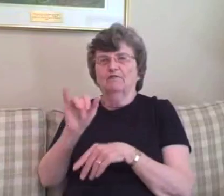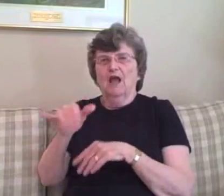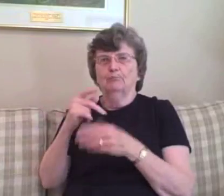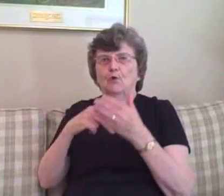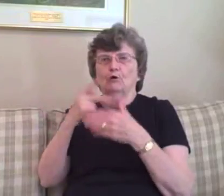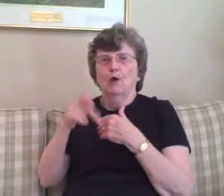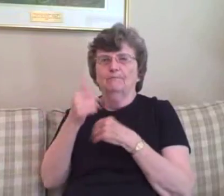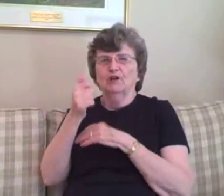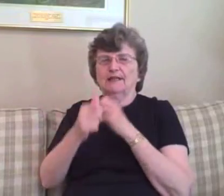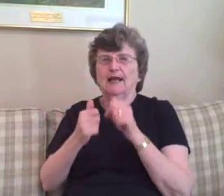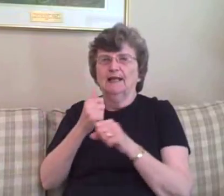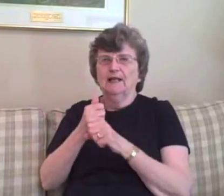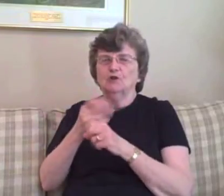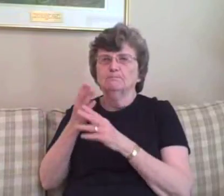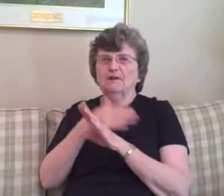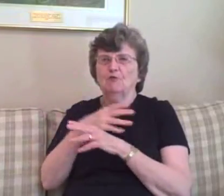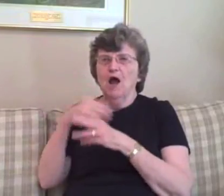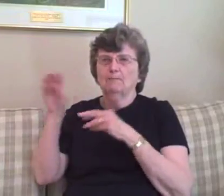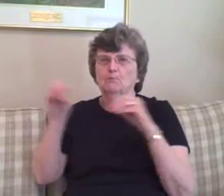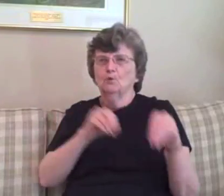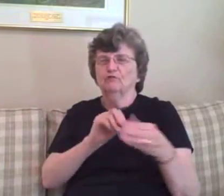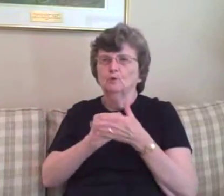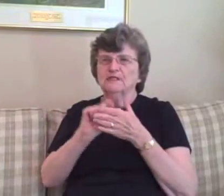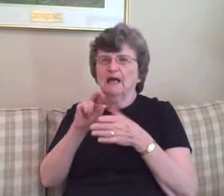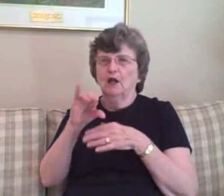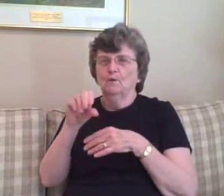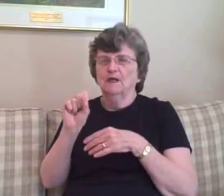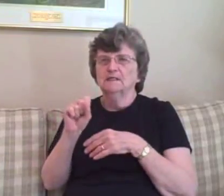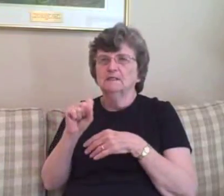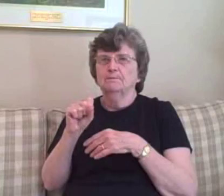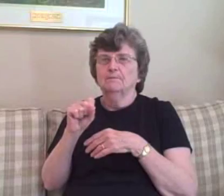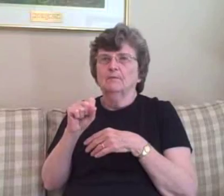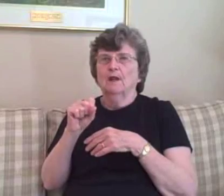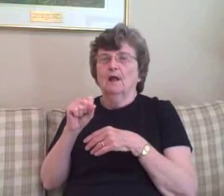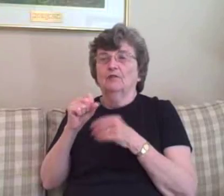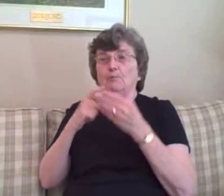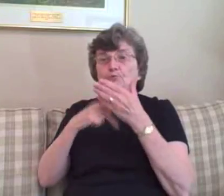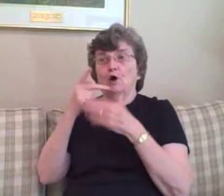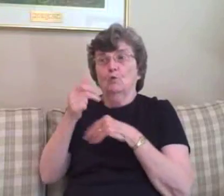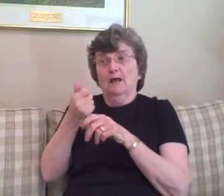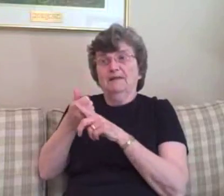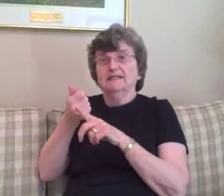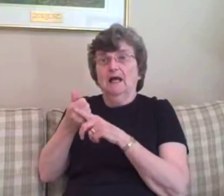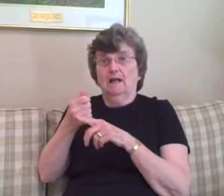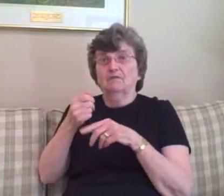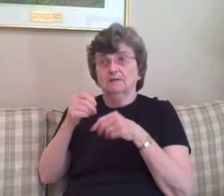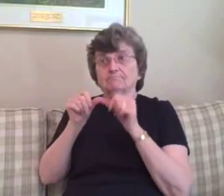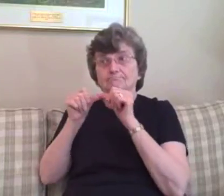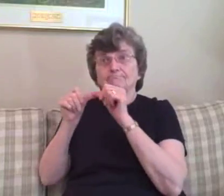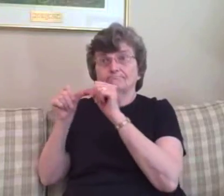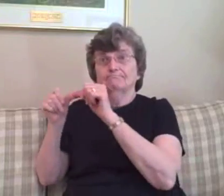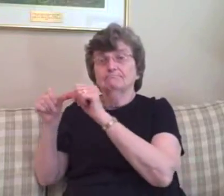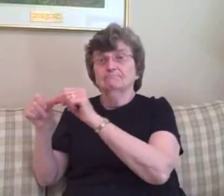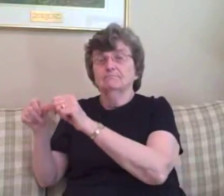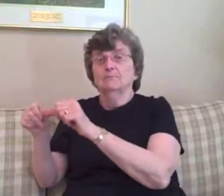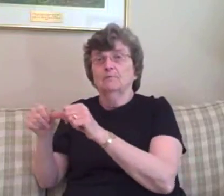And I was director of that program for 10 years before I moved to St. Louis. And the program itself is still